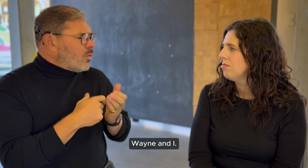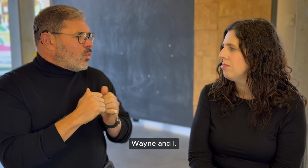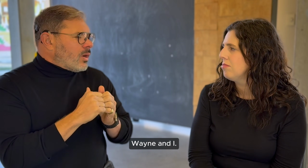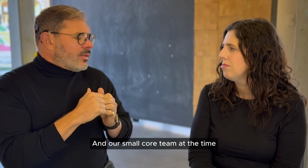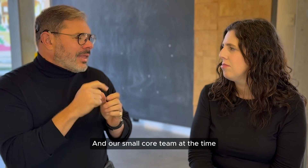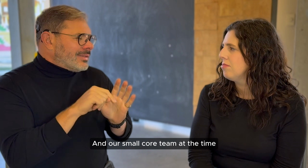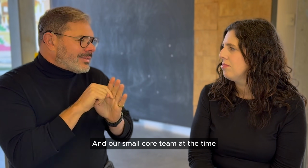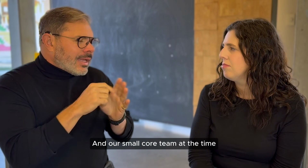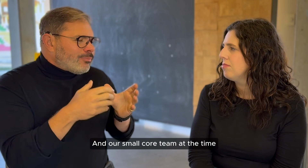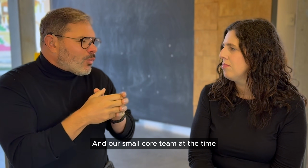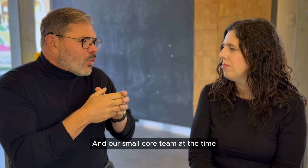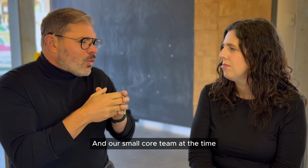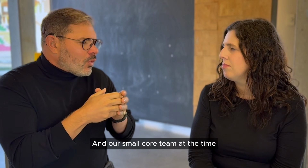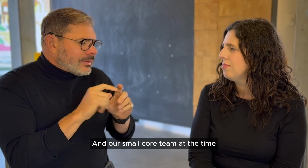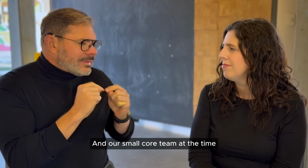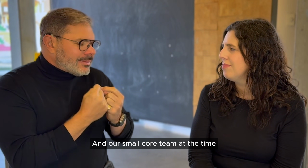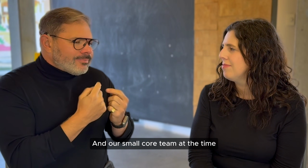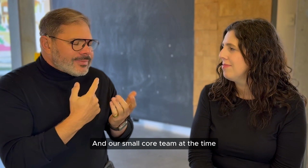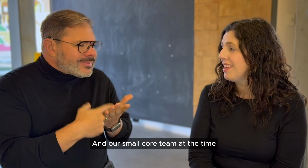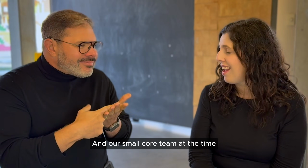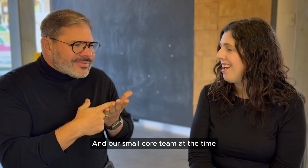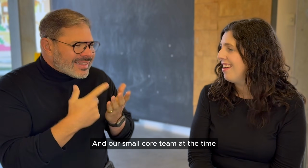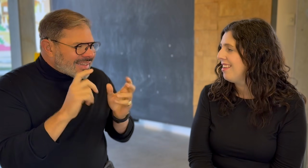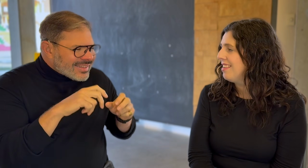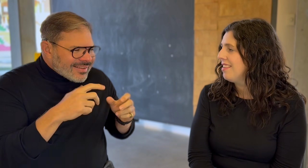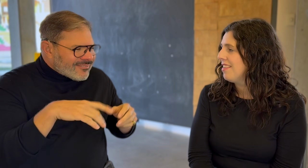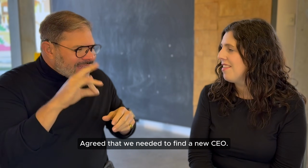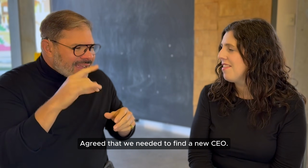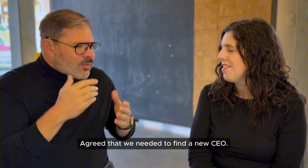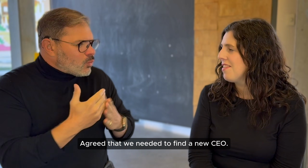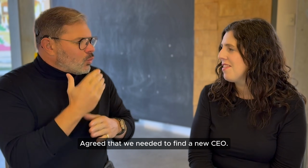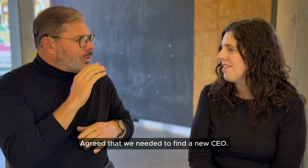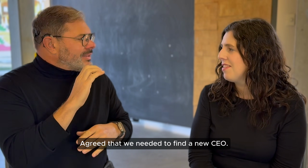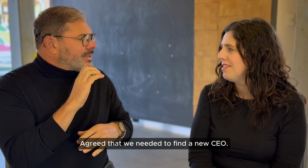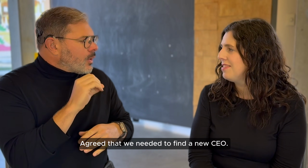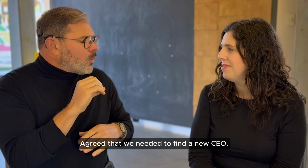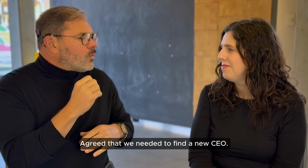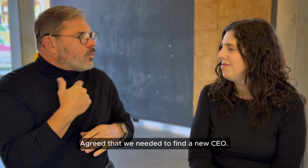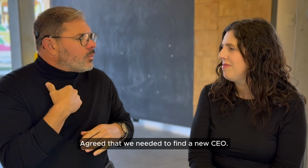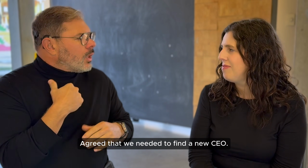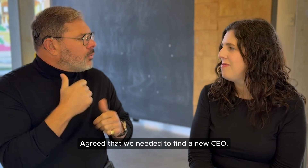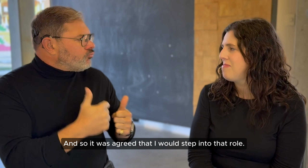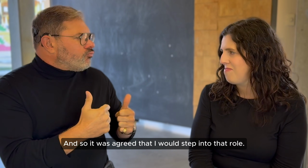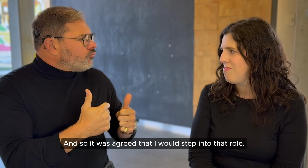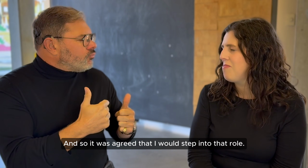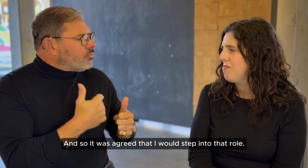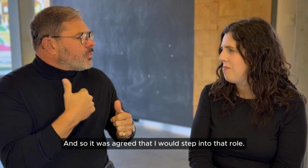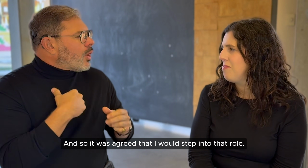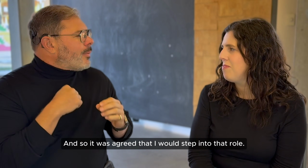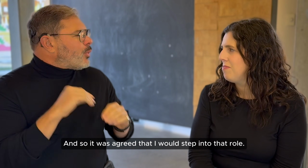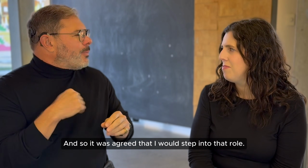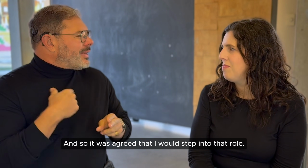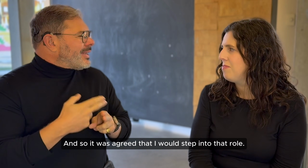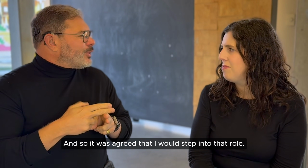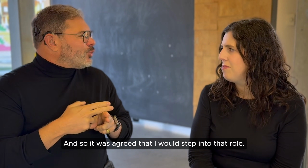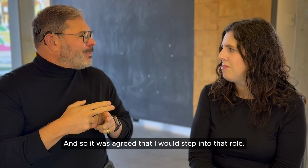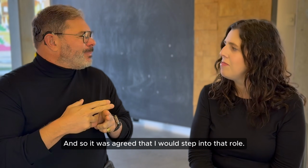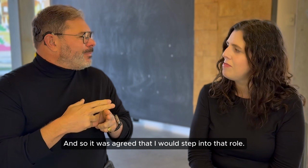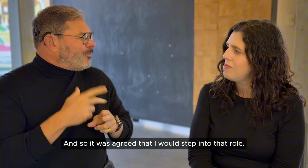myself, and at the time, our small core team agreed that we needed to find a new CEO, and so it was agreed that I would step